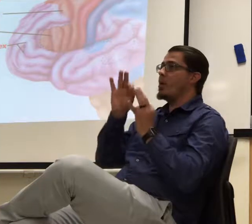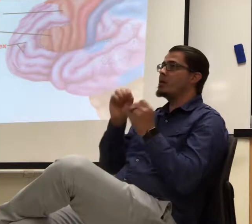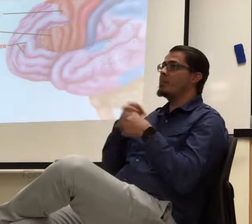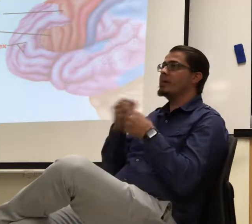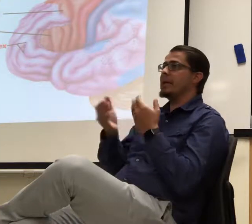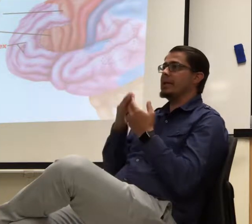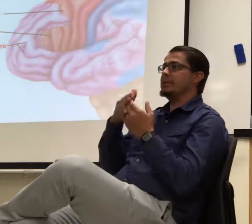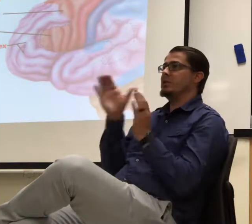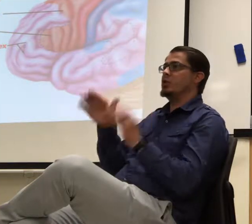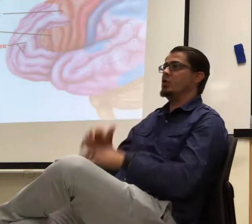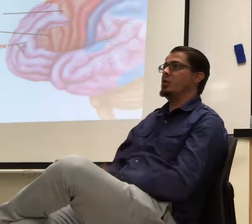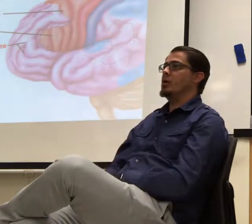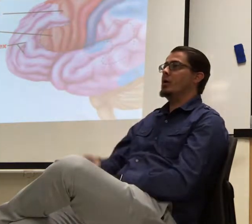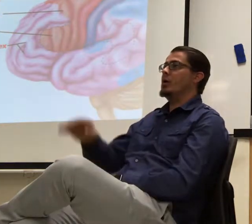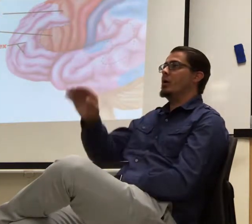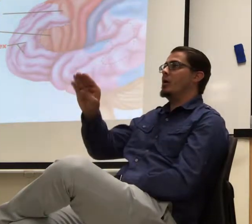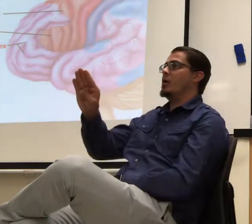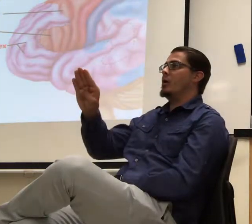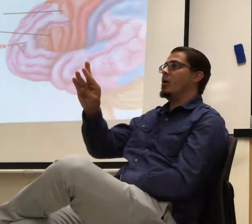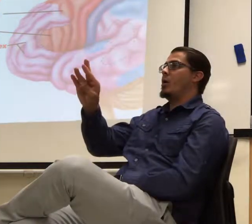you. Broca's area.